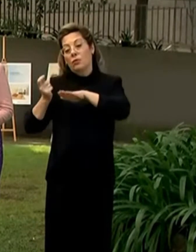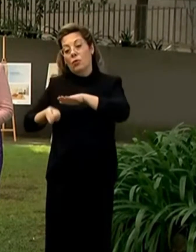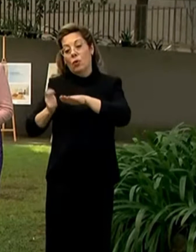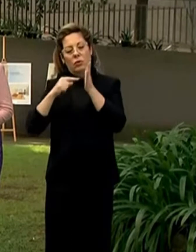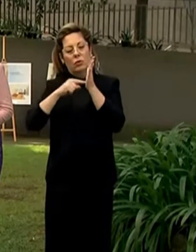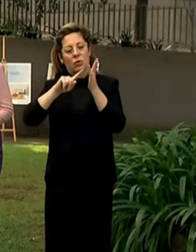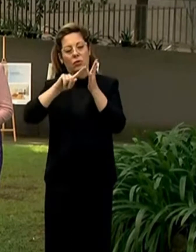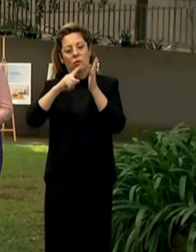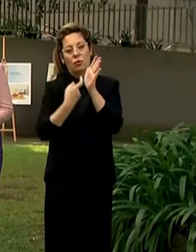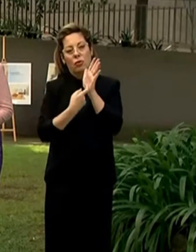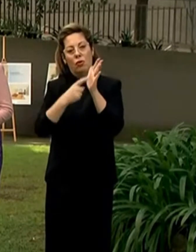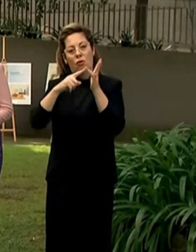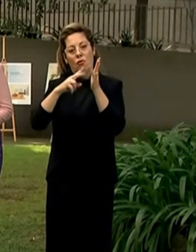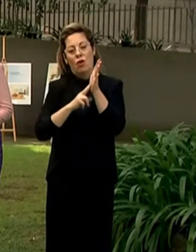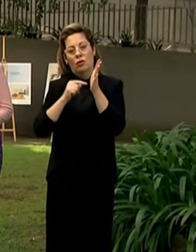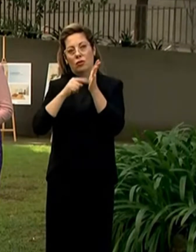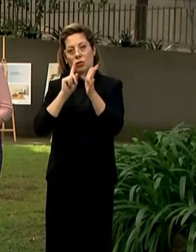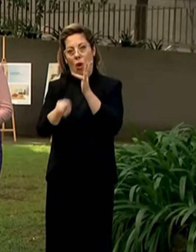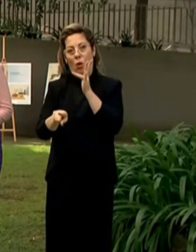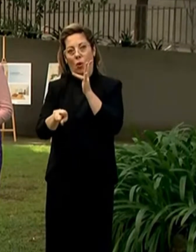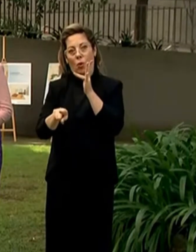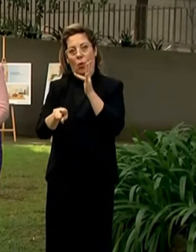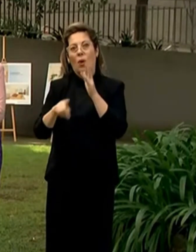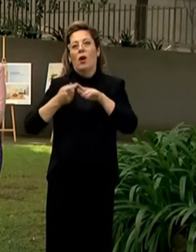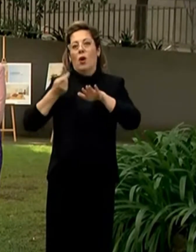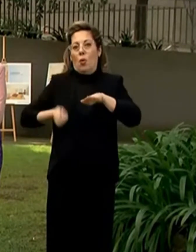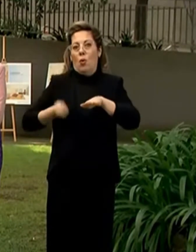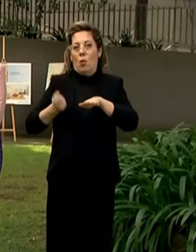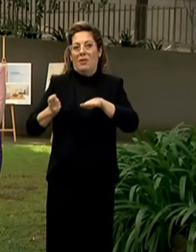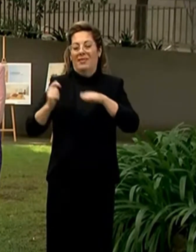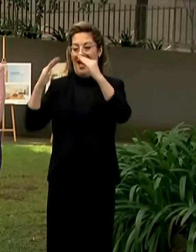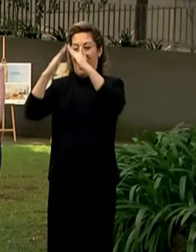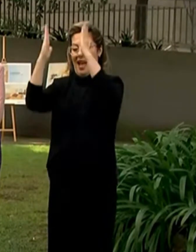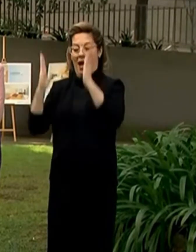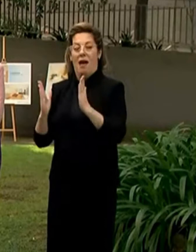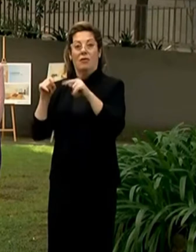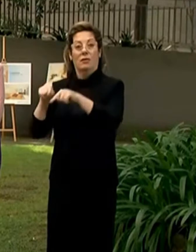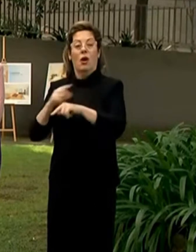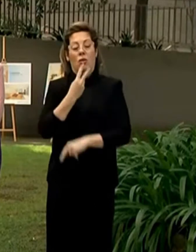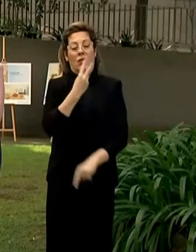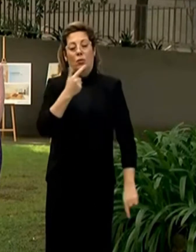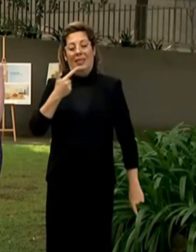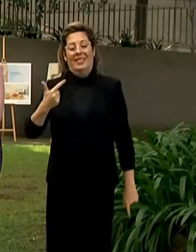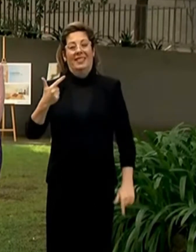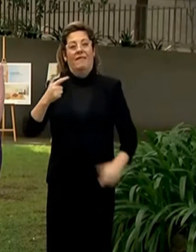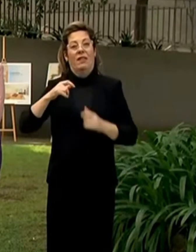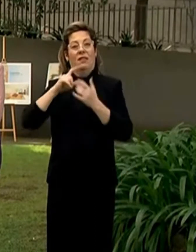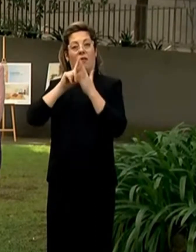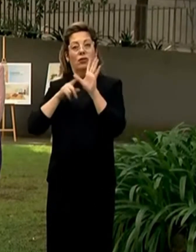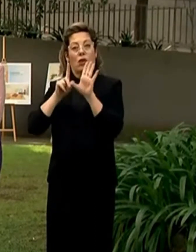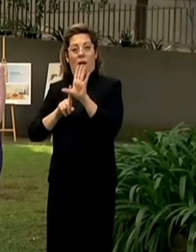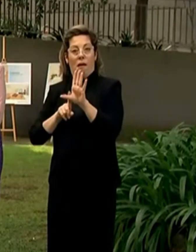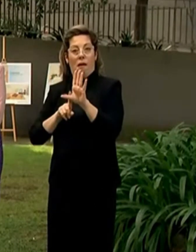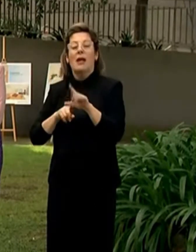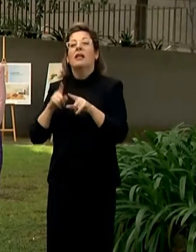July. And as a precaution, cleaning of the courthouse will take place today, but all close contacts have been identified and are